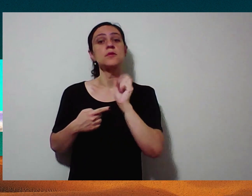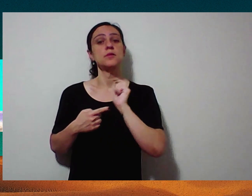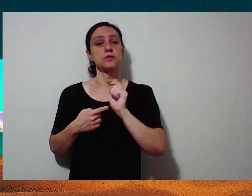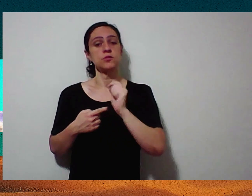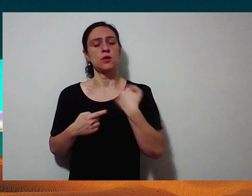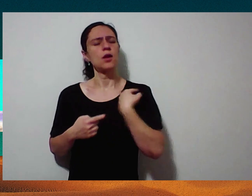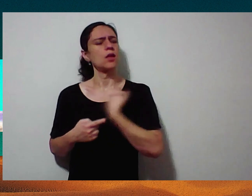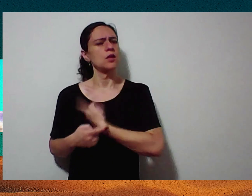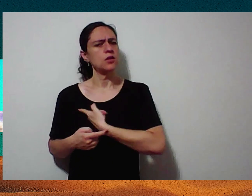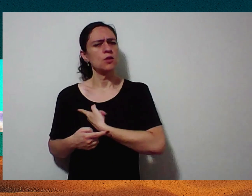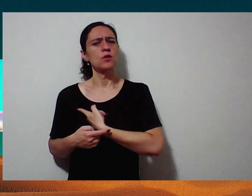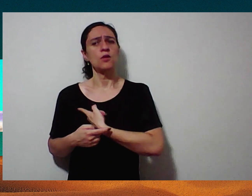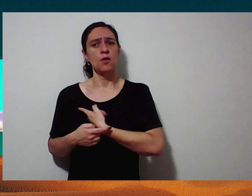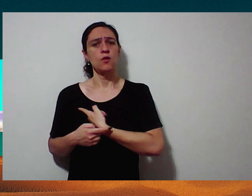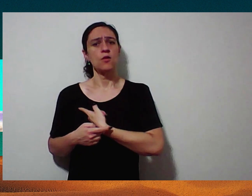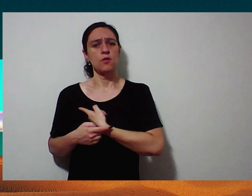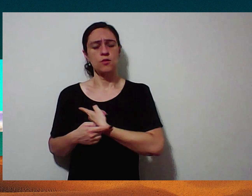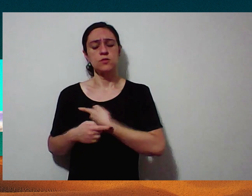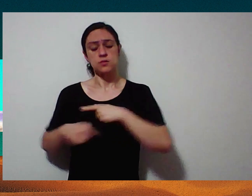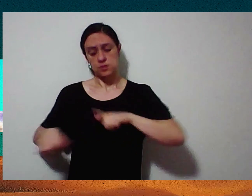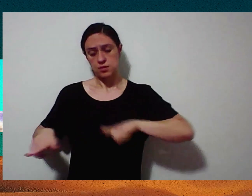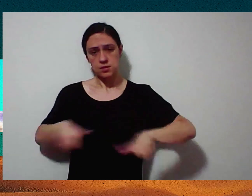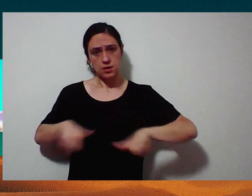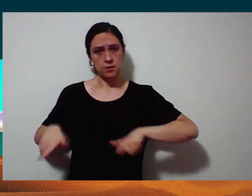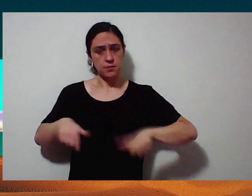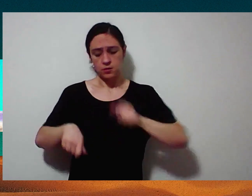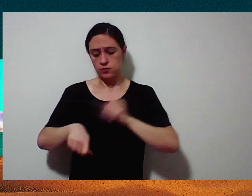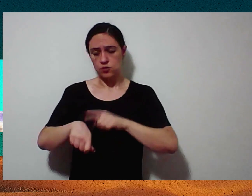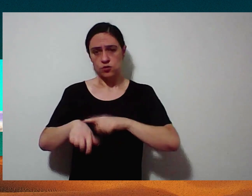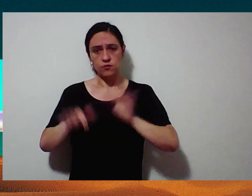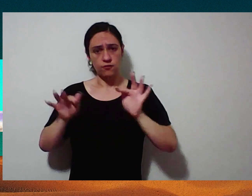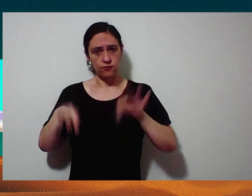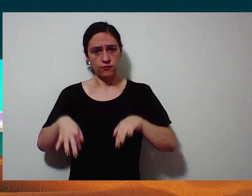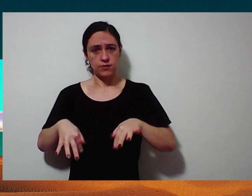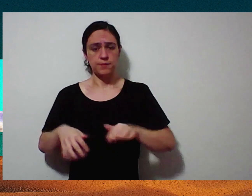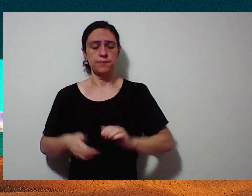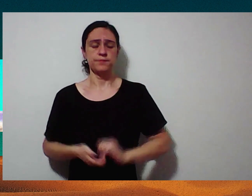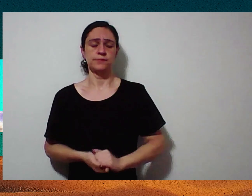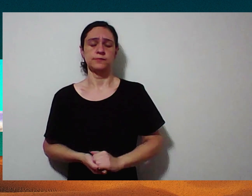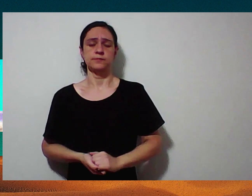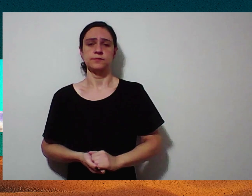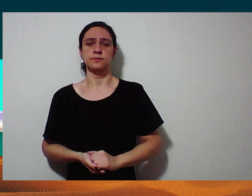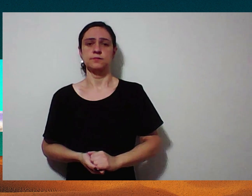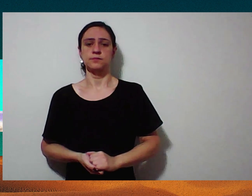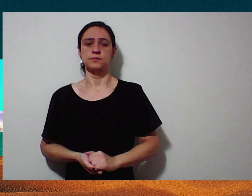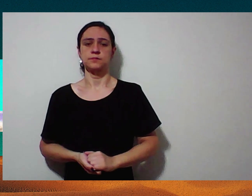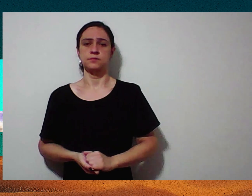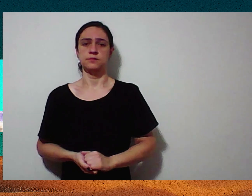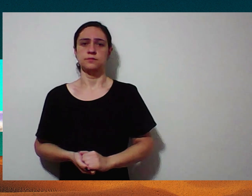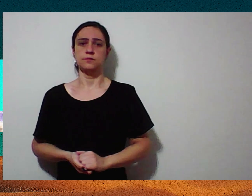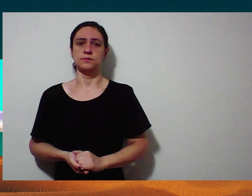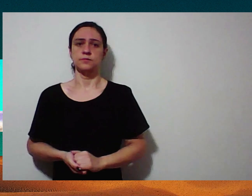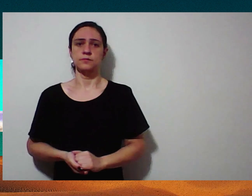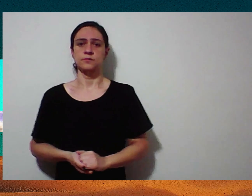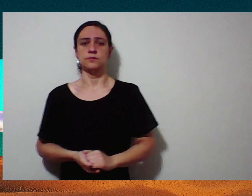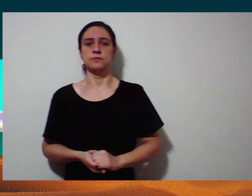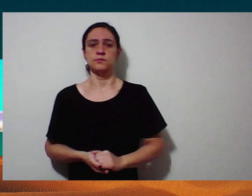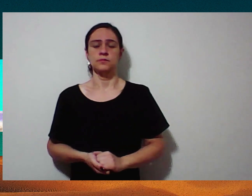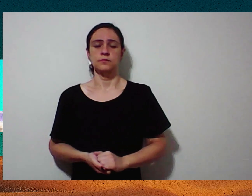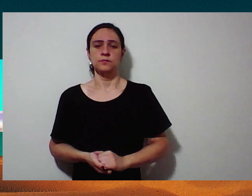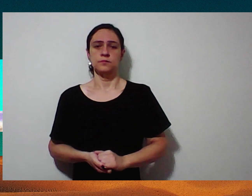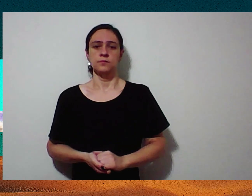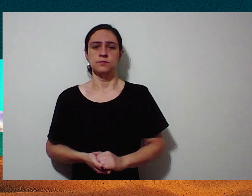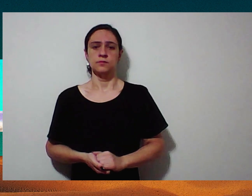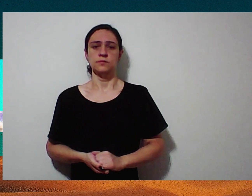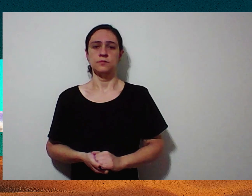os trabalhadores da última hora. But Jesus left us a principle, especially for us, the workers of the last hour. Muitos servos de